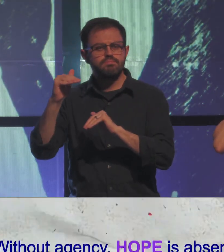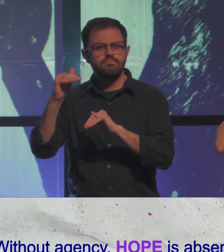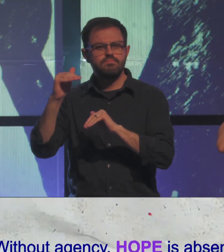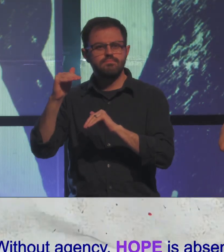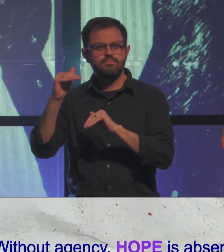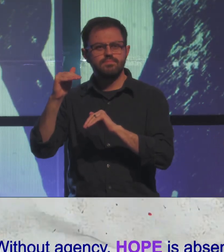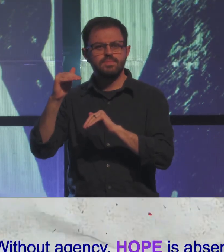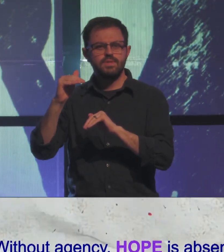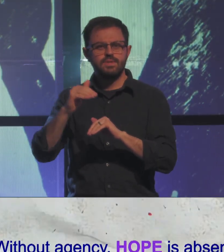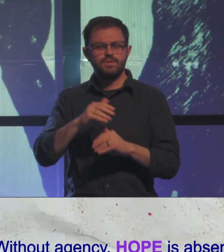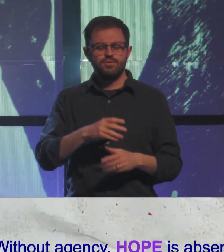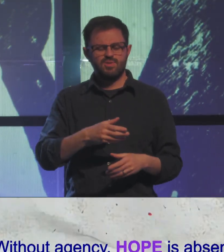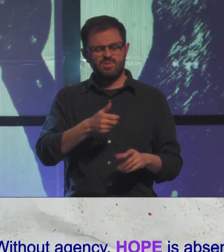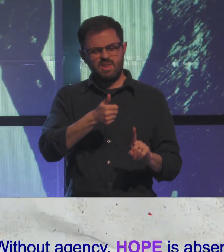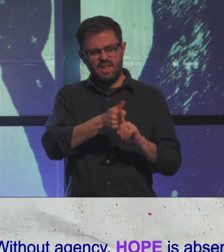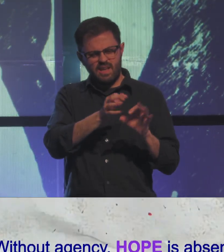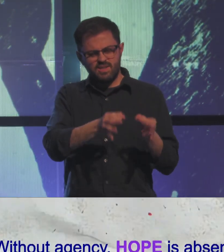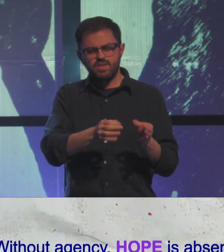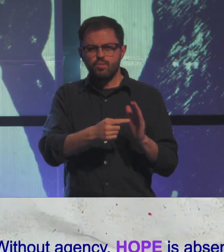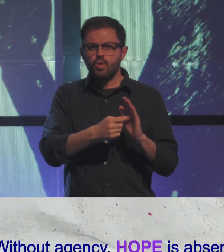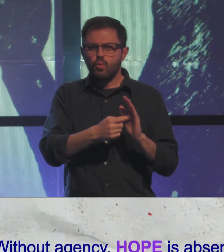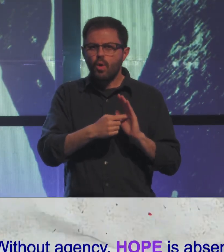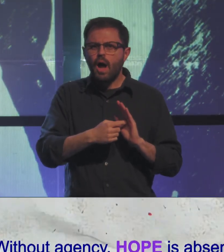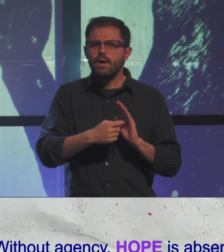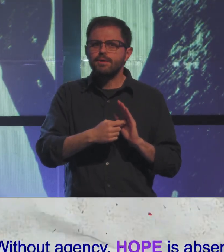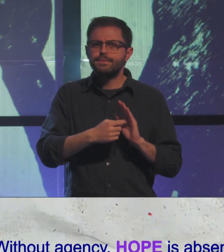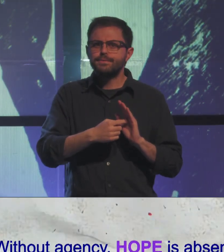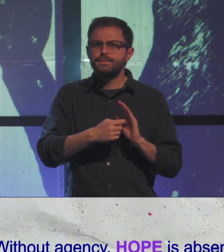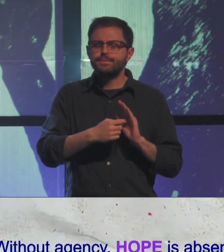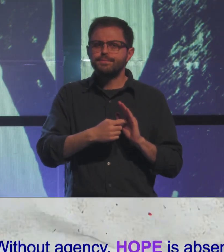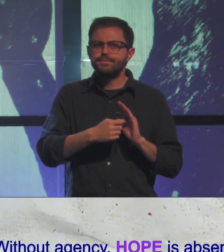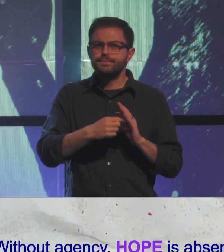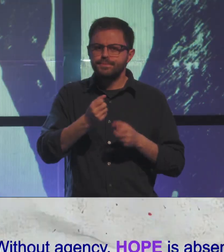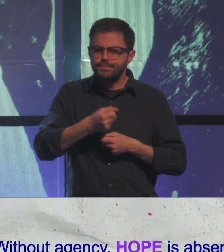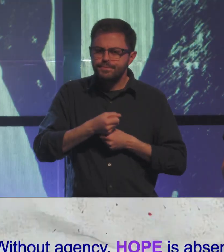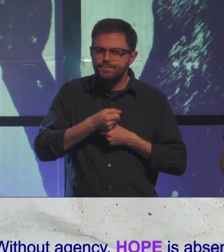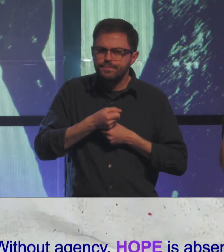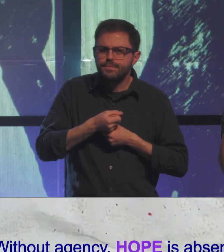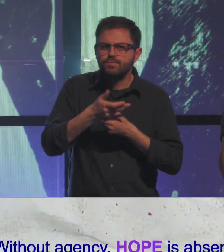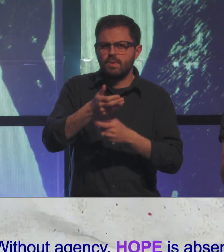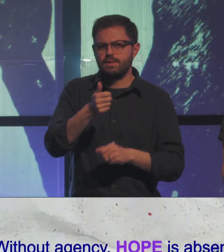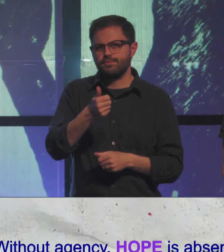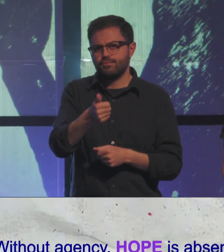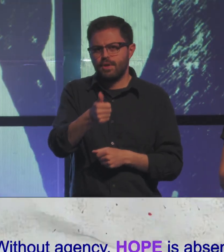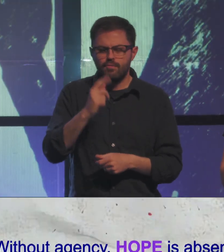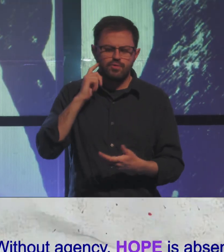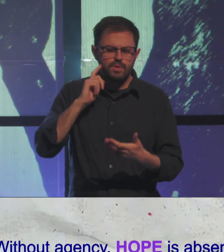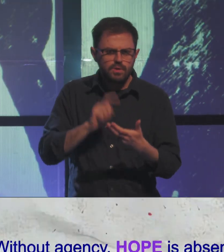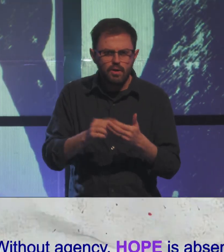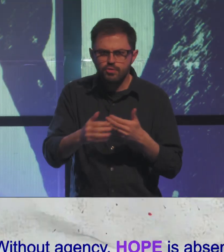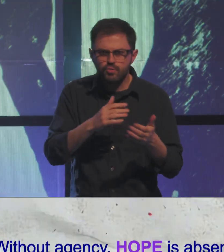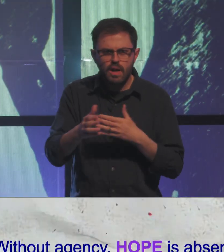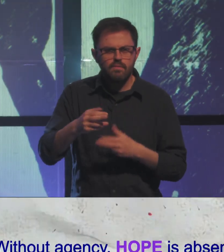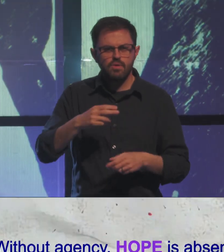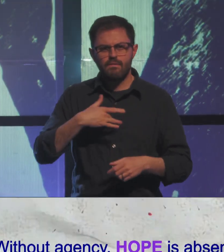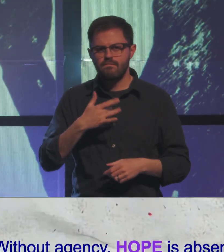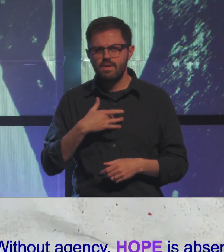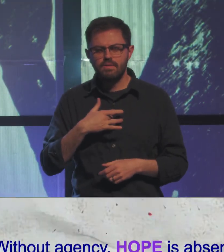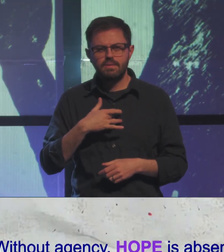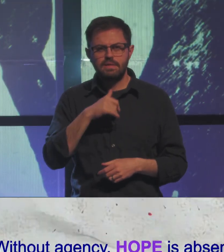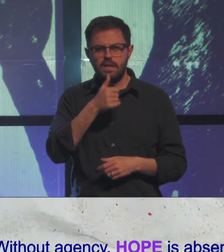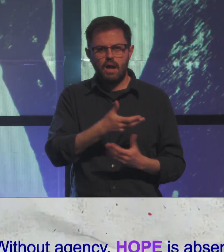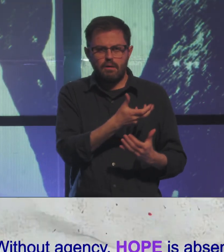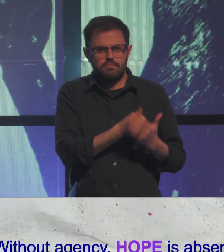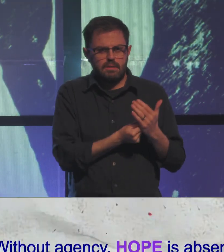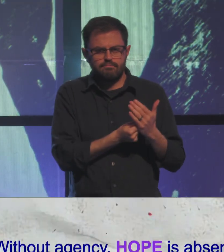Agency, it requires voice. It requires being acknowledged, seen, voiced, not